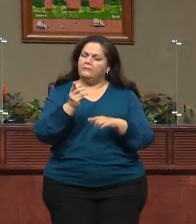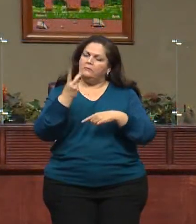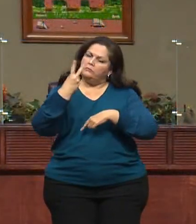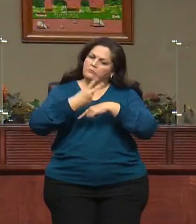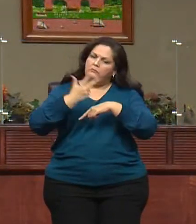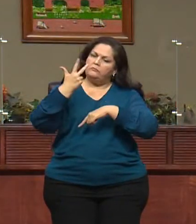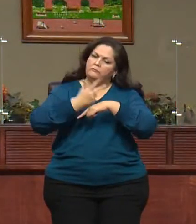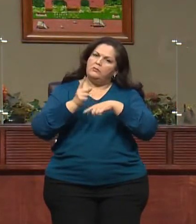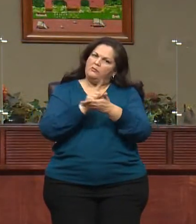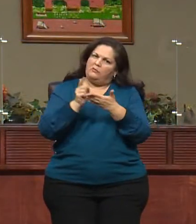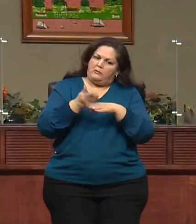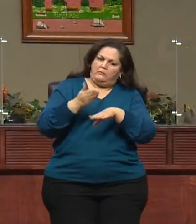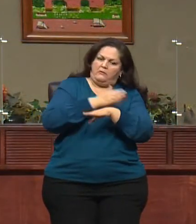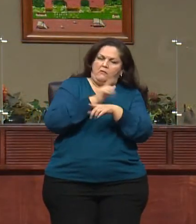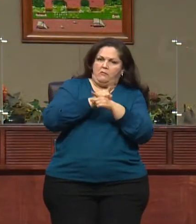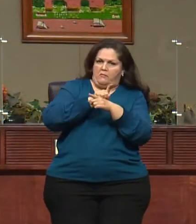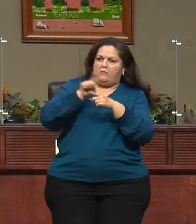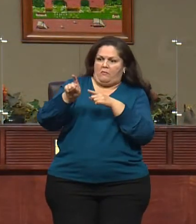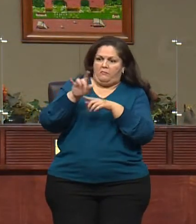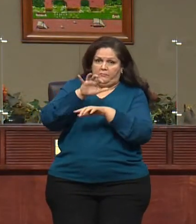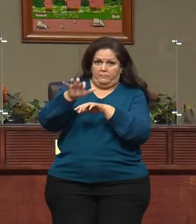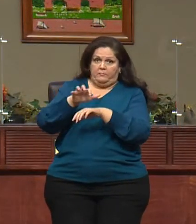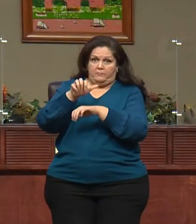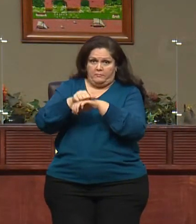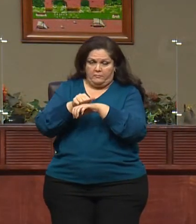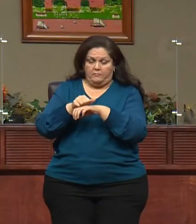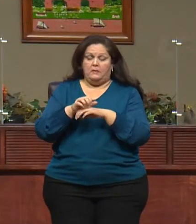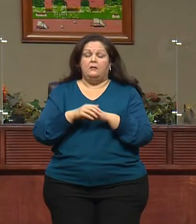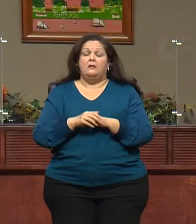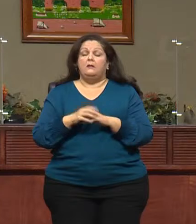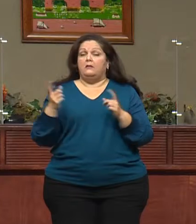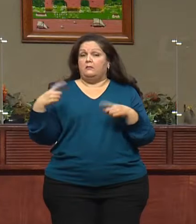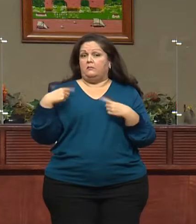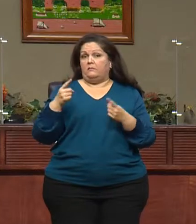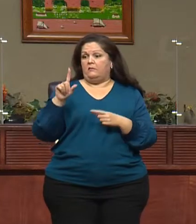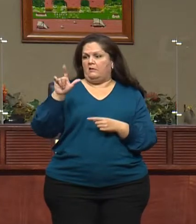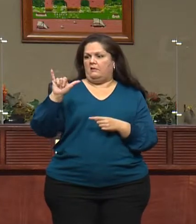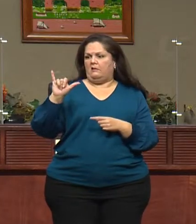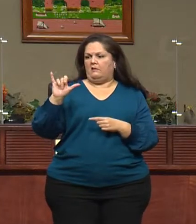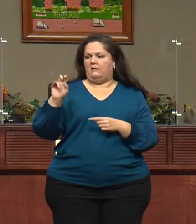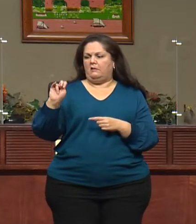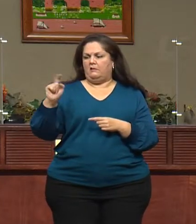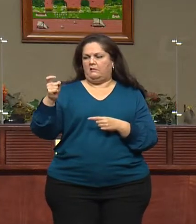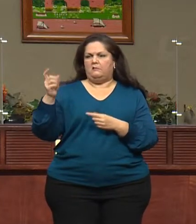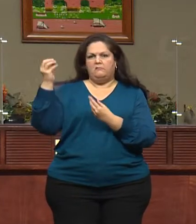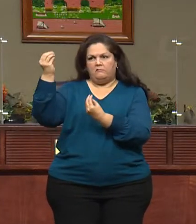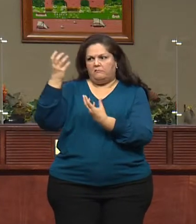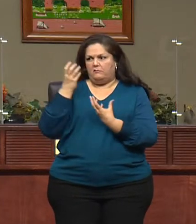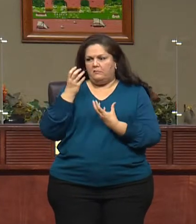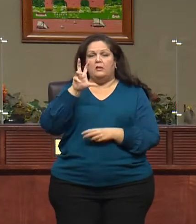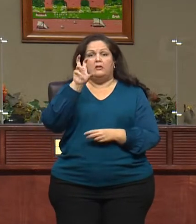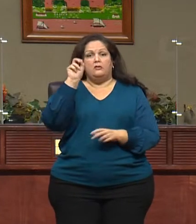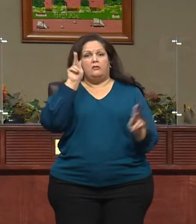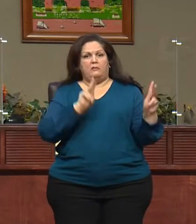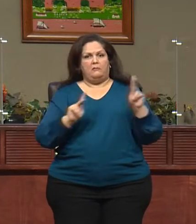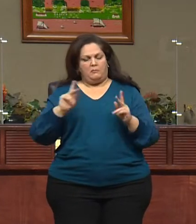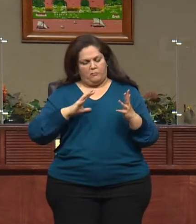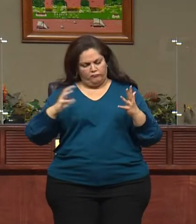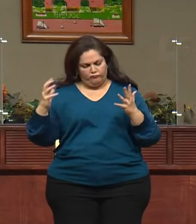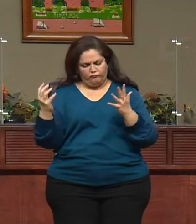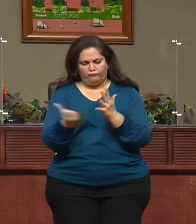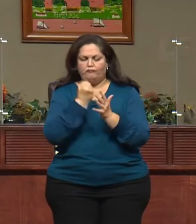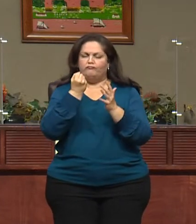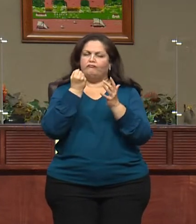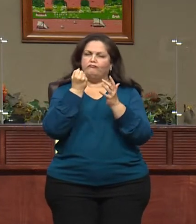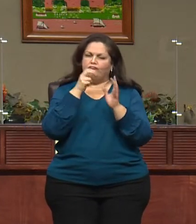notice. So far, Links tells me that 30 individuals have availed themselves of